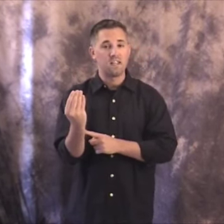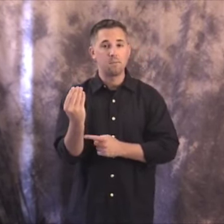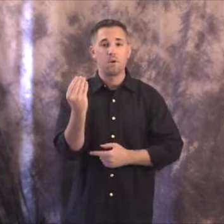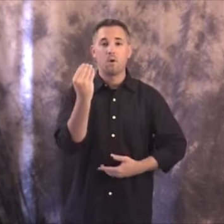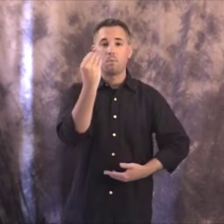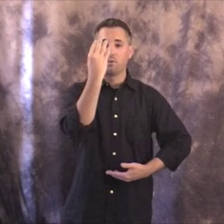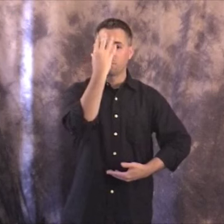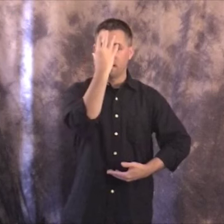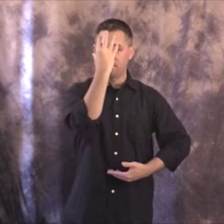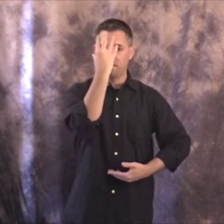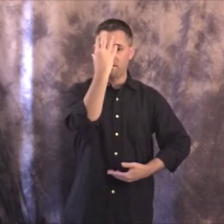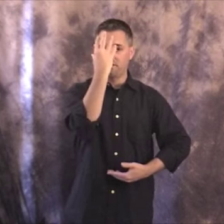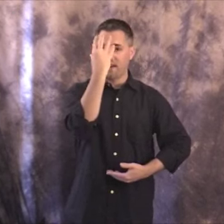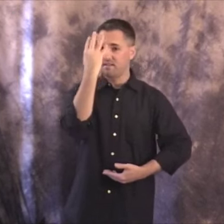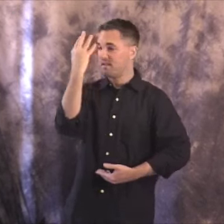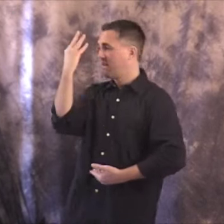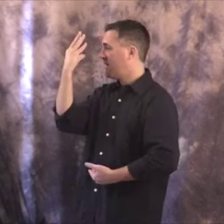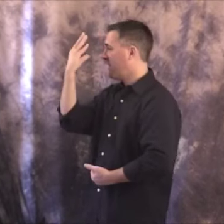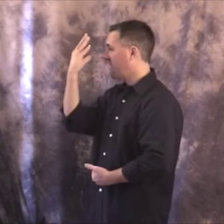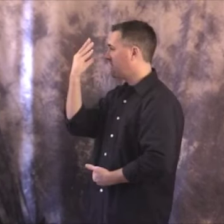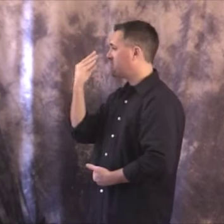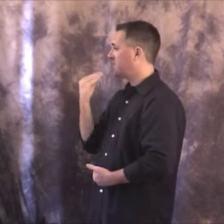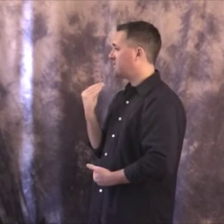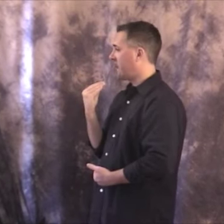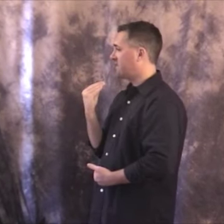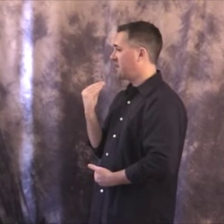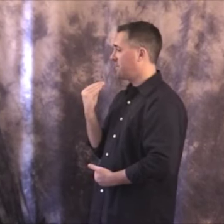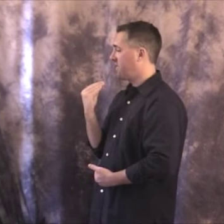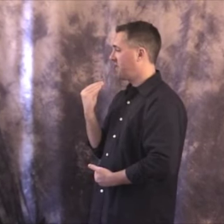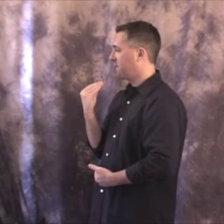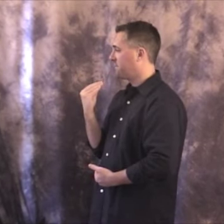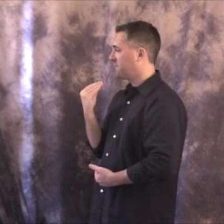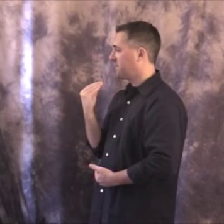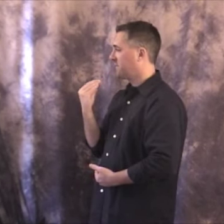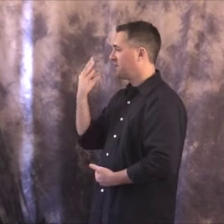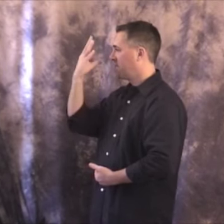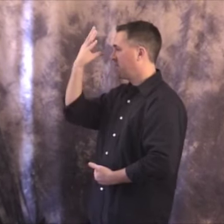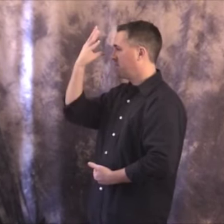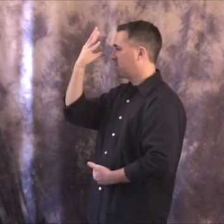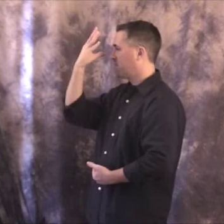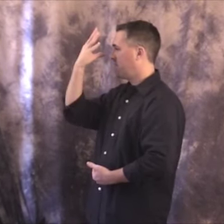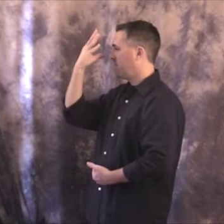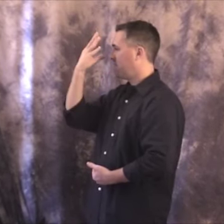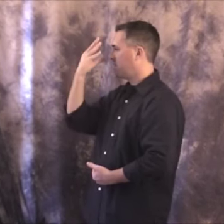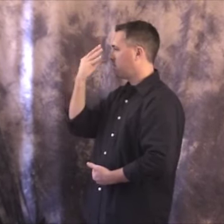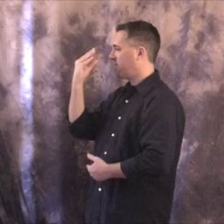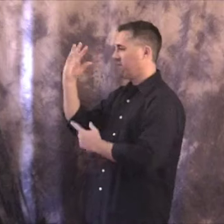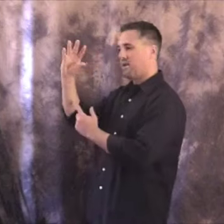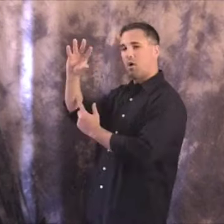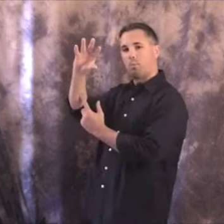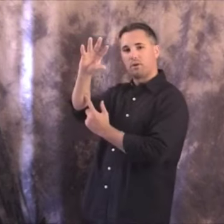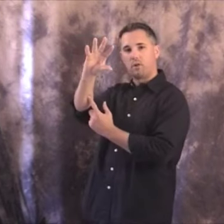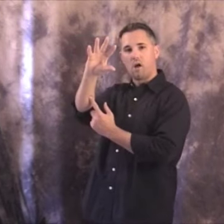sleep moves right in front of your face and does the exact same thing. So again, it's going from an open